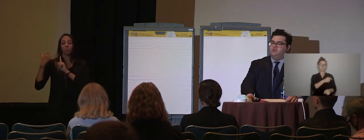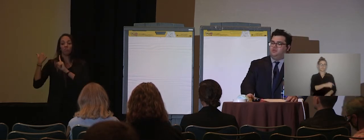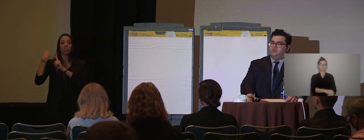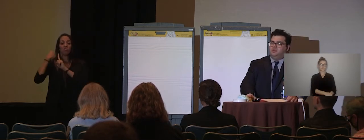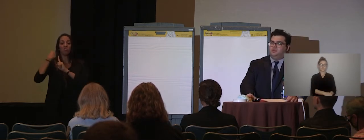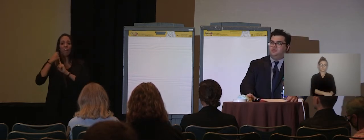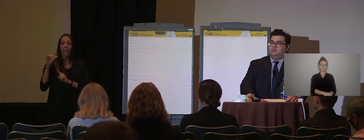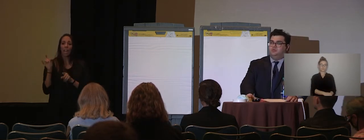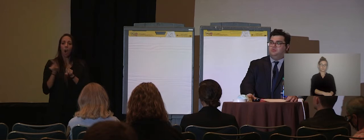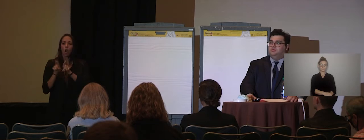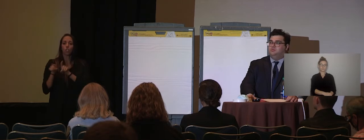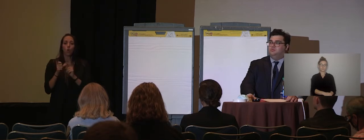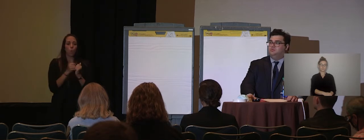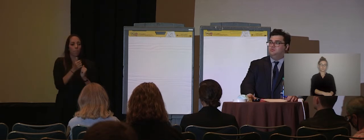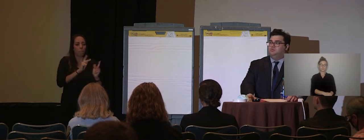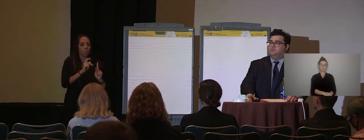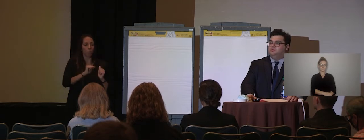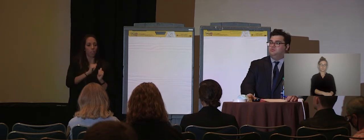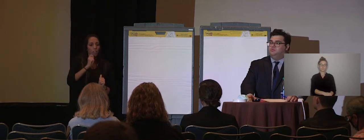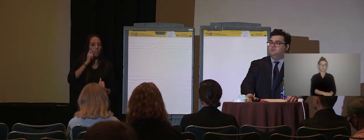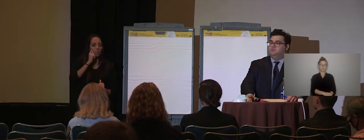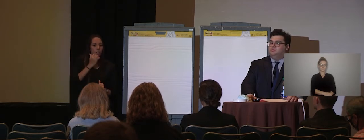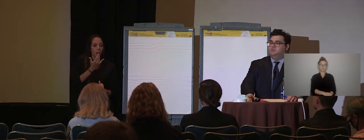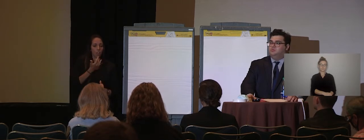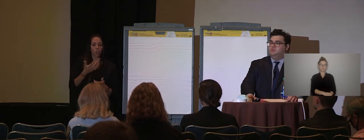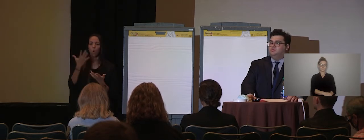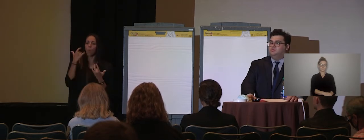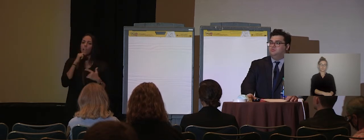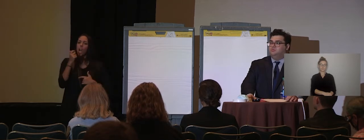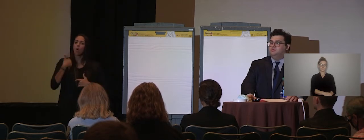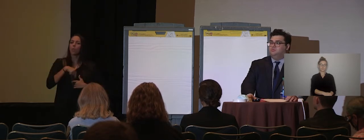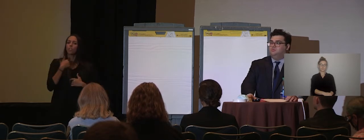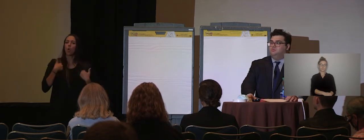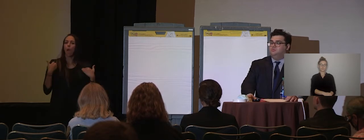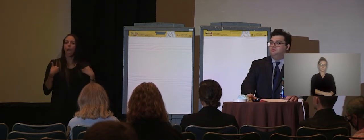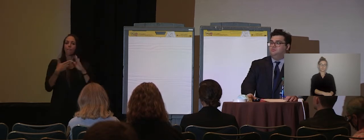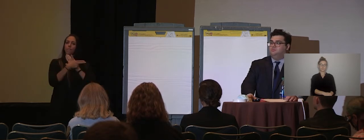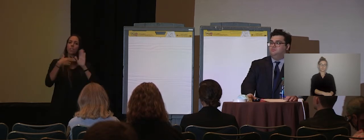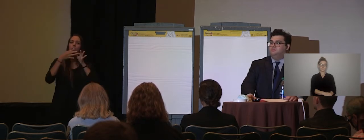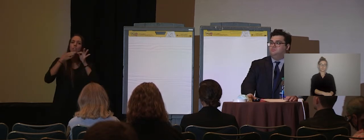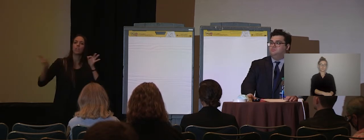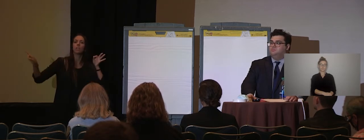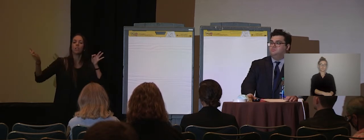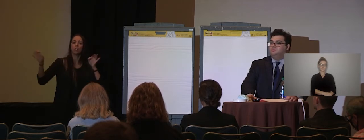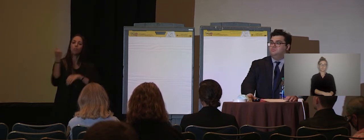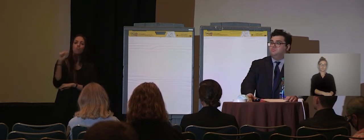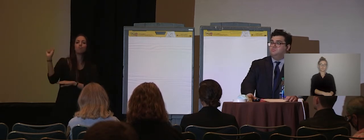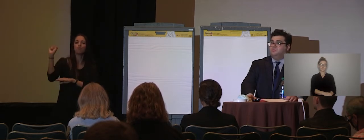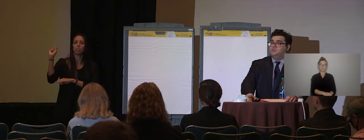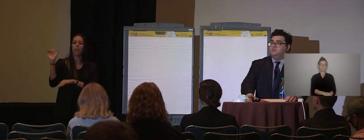Right. So why don't we have like a thing like been uprising like the people of color?